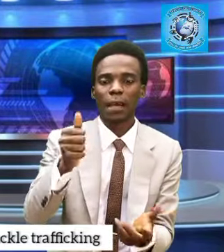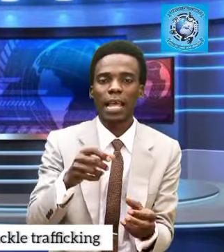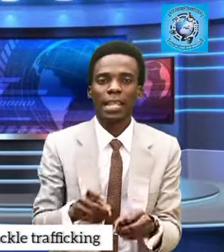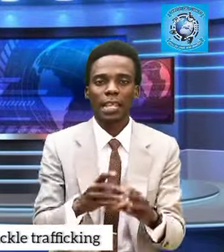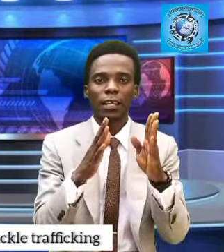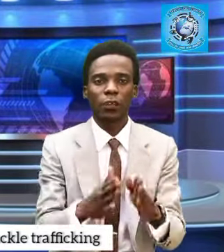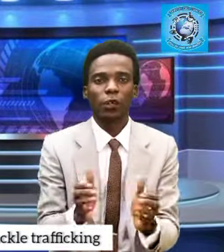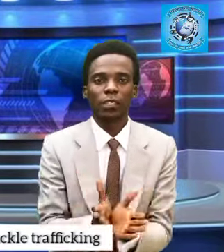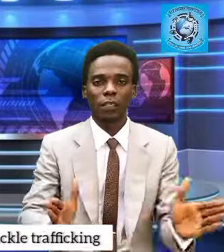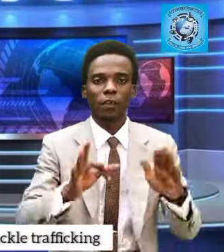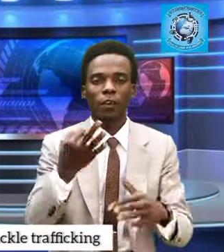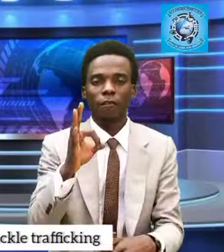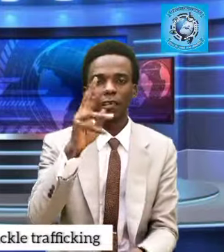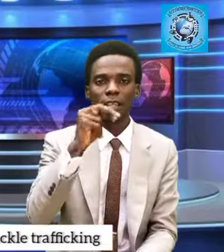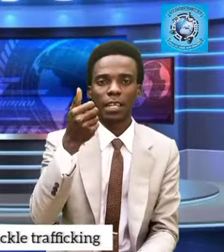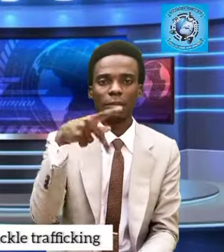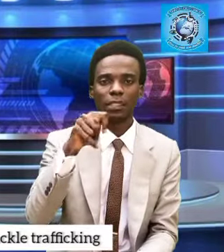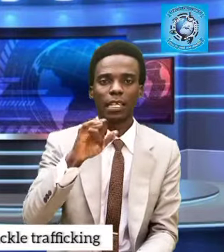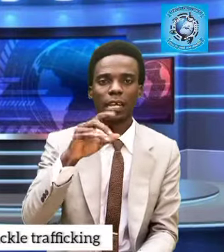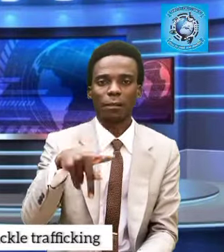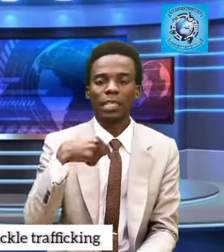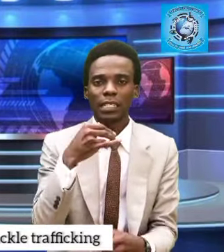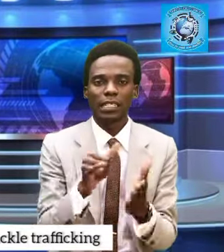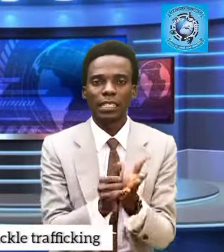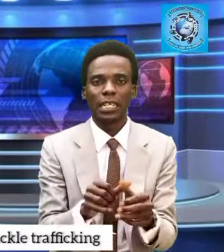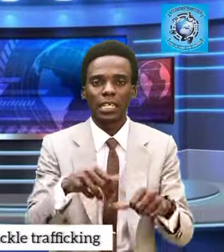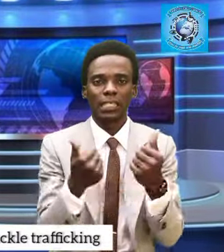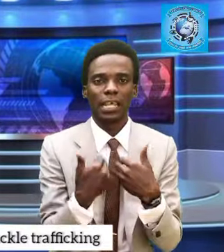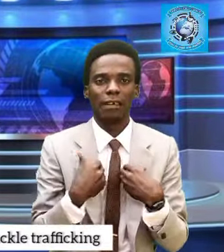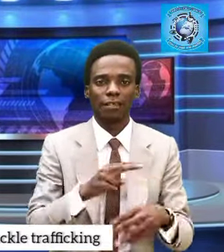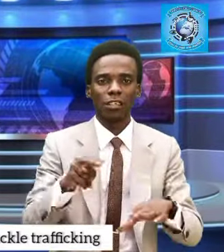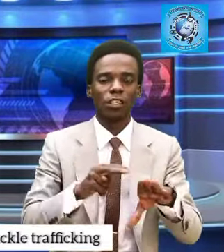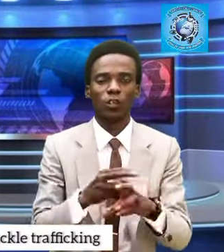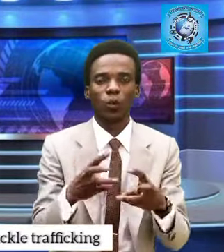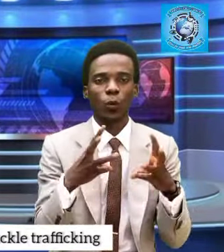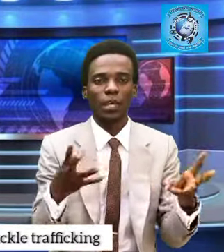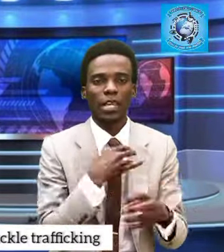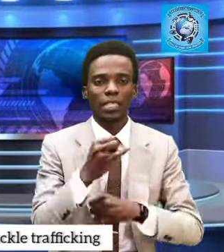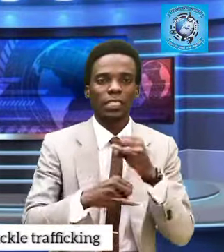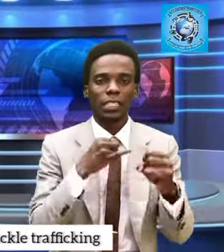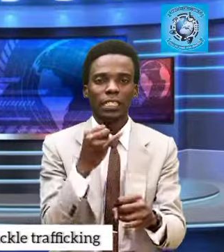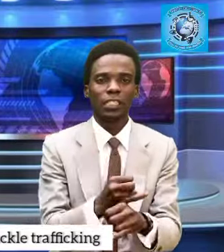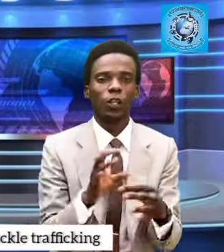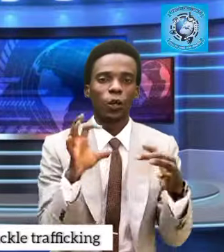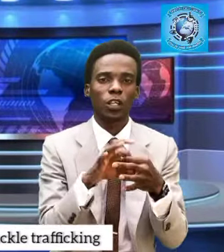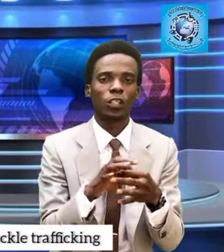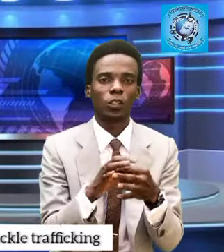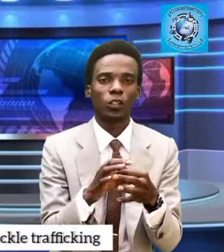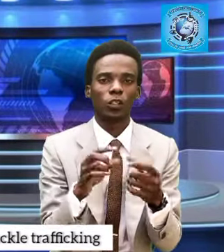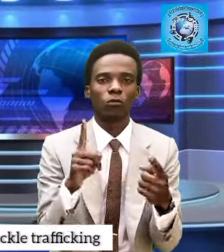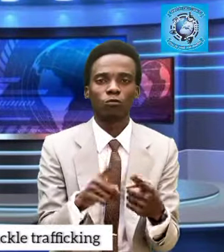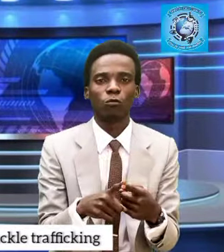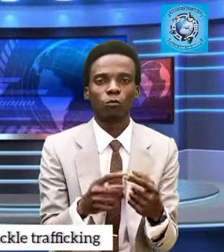NAPTIP, said the agency has nationwide and international connection